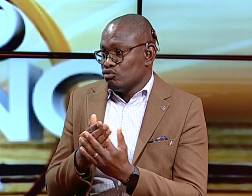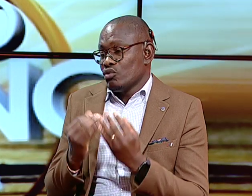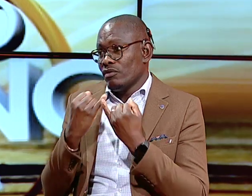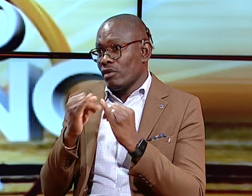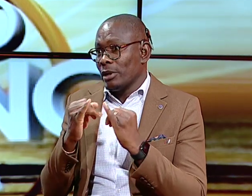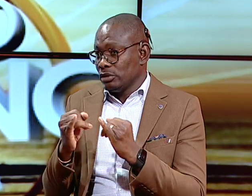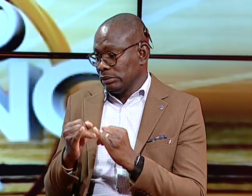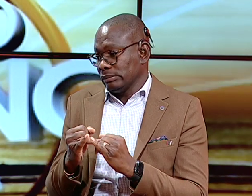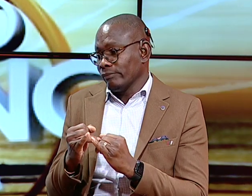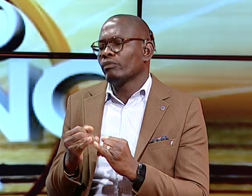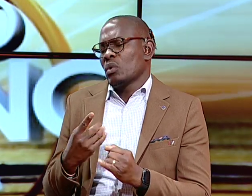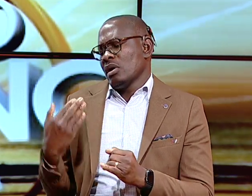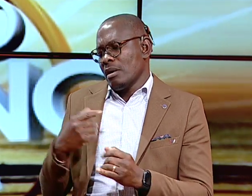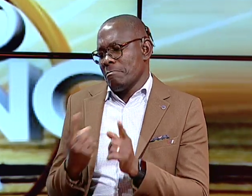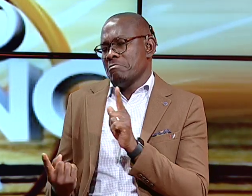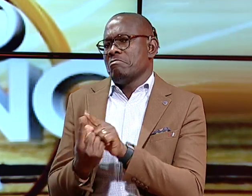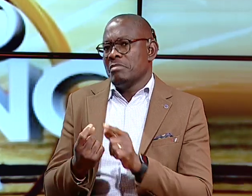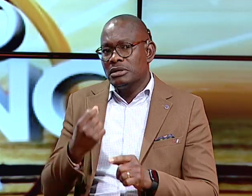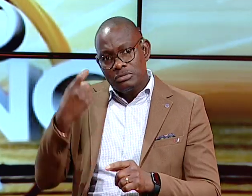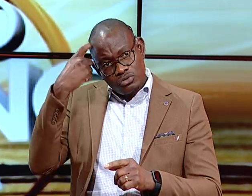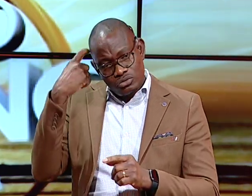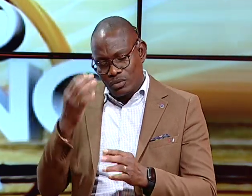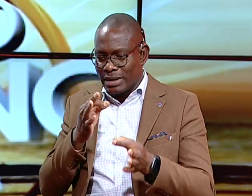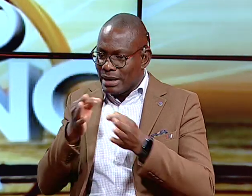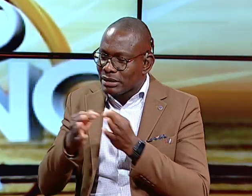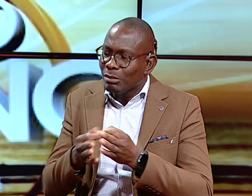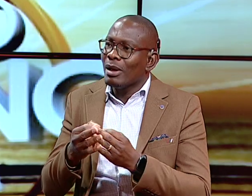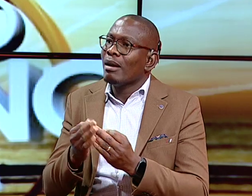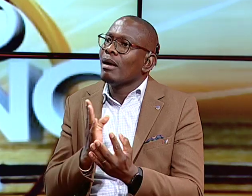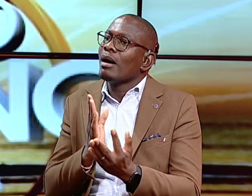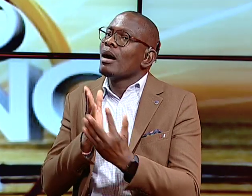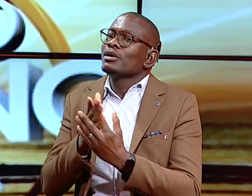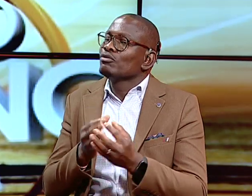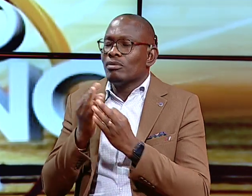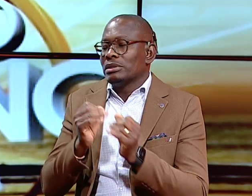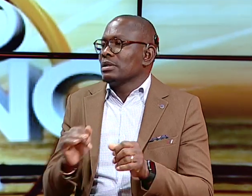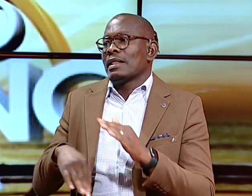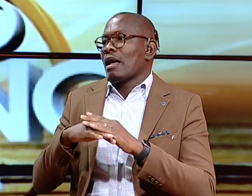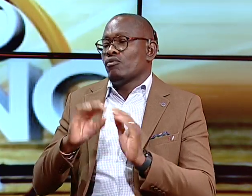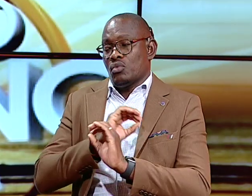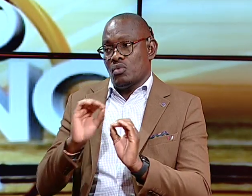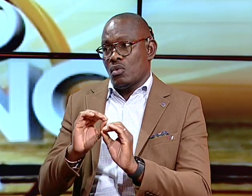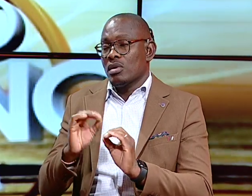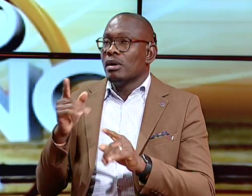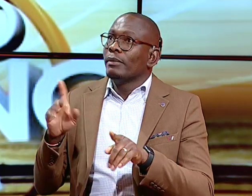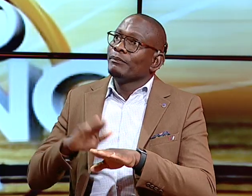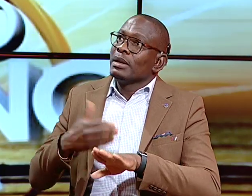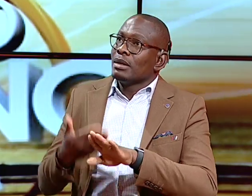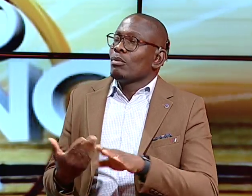having access mm-hmm. in sign language. And then also accessibility to information. Yes. That's not enough. So we